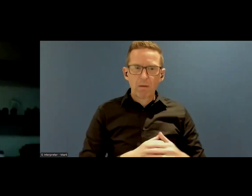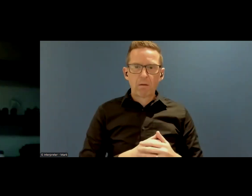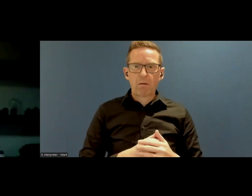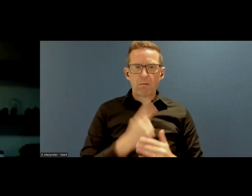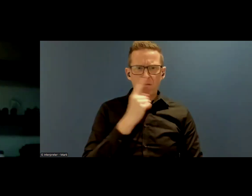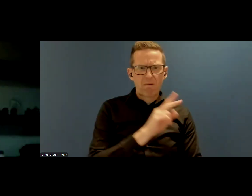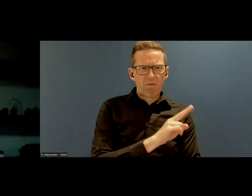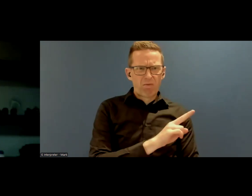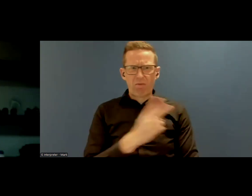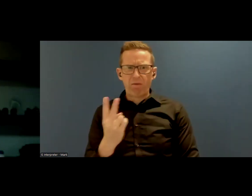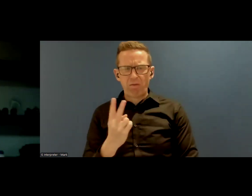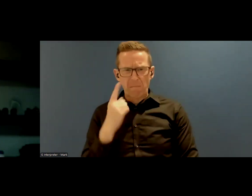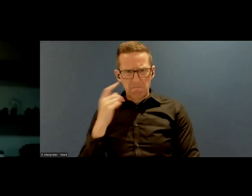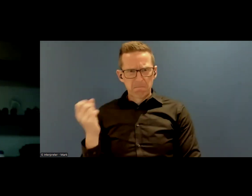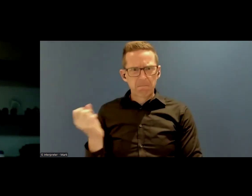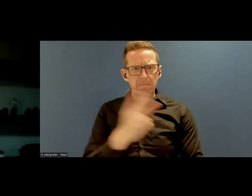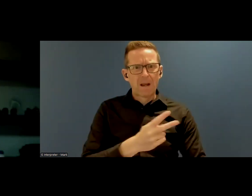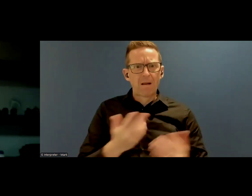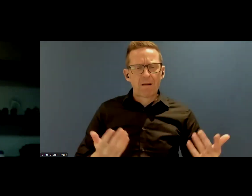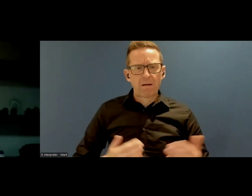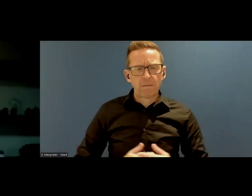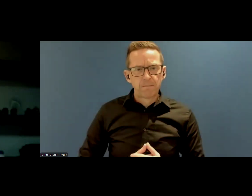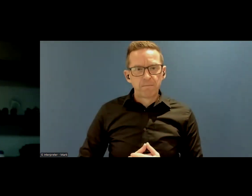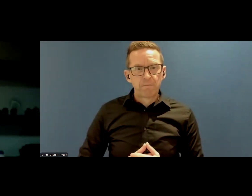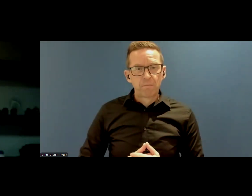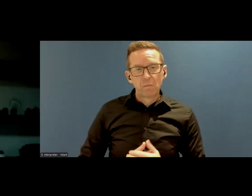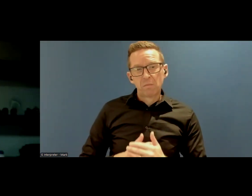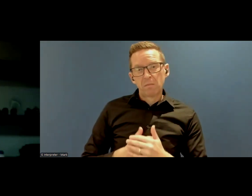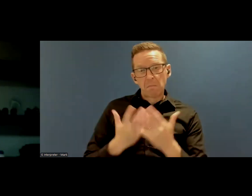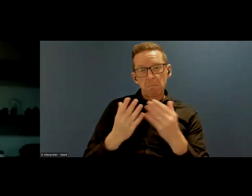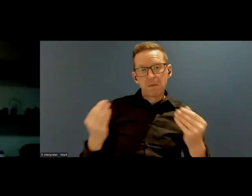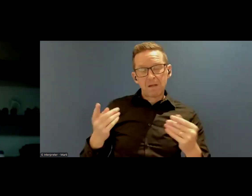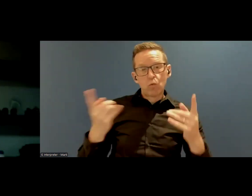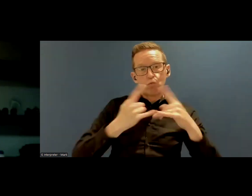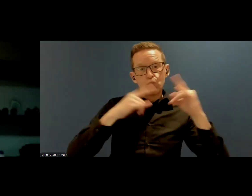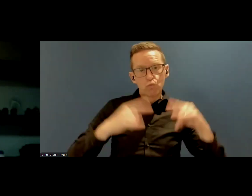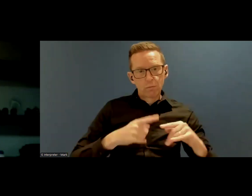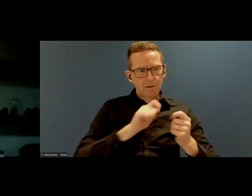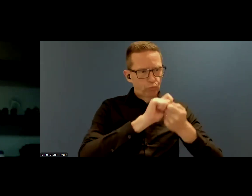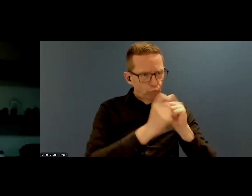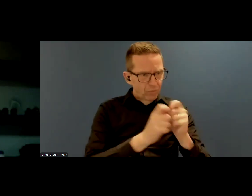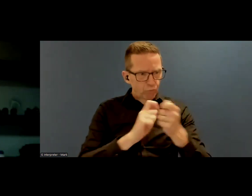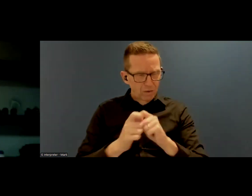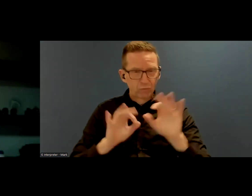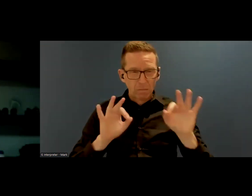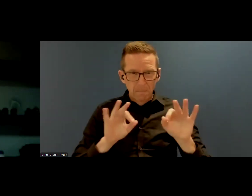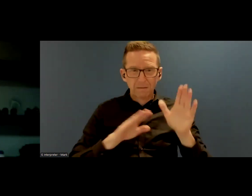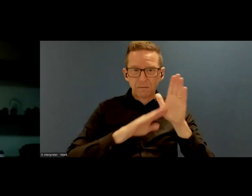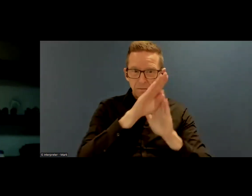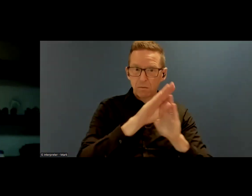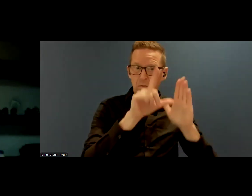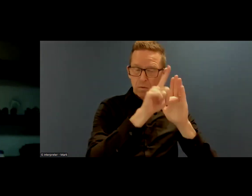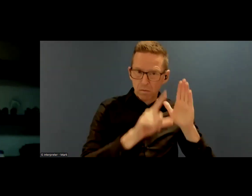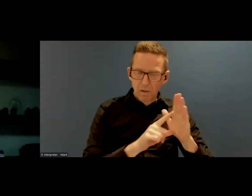and many institutions that were in the process of deinstitutionalization or in the process of